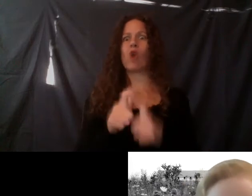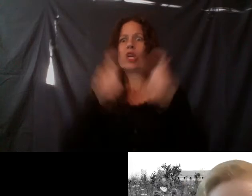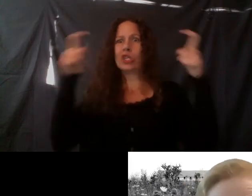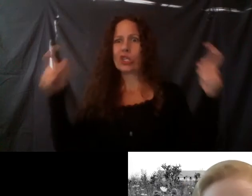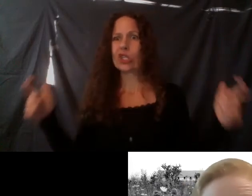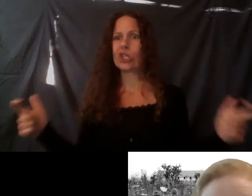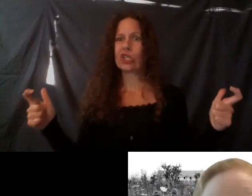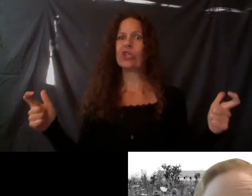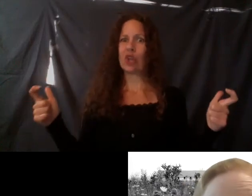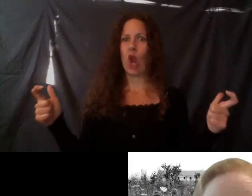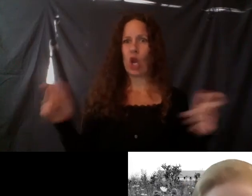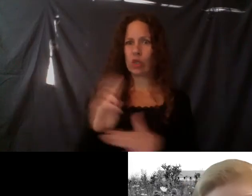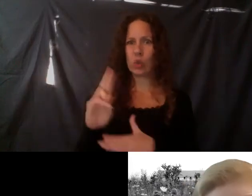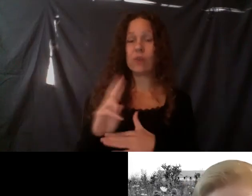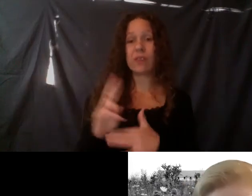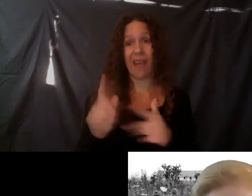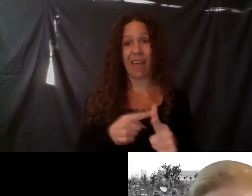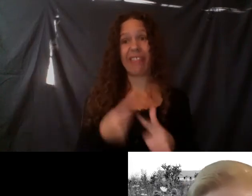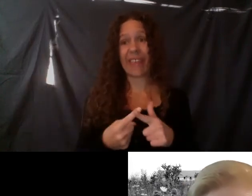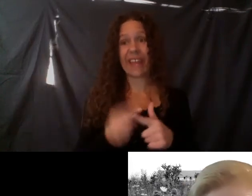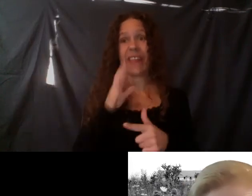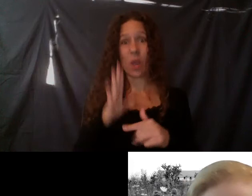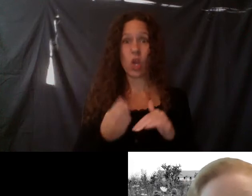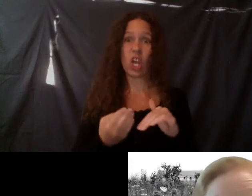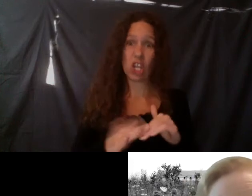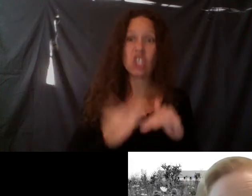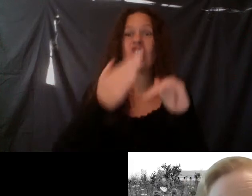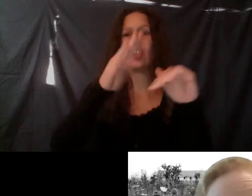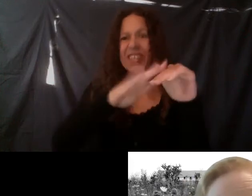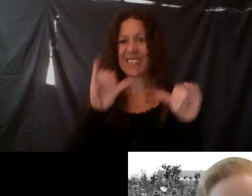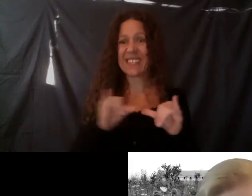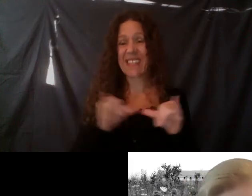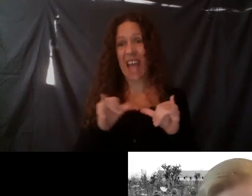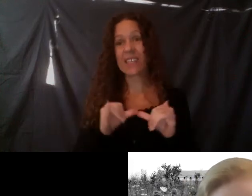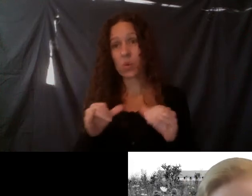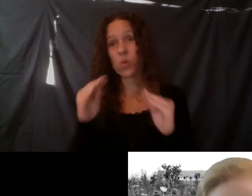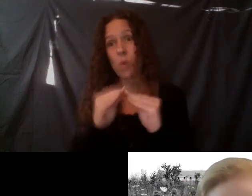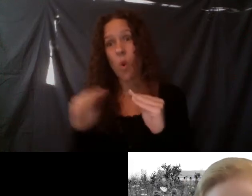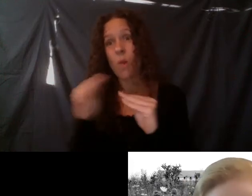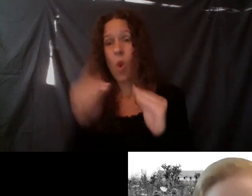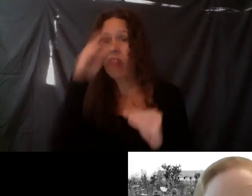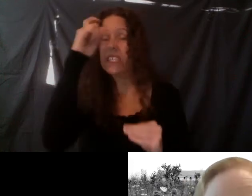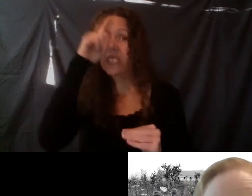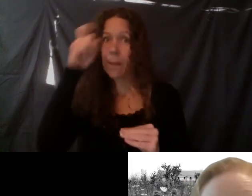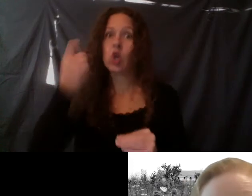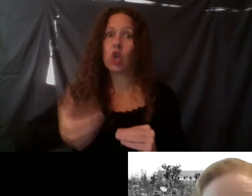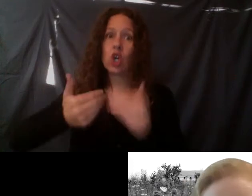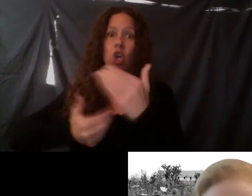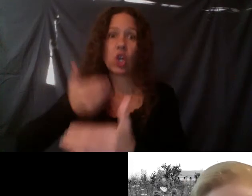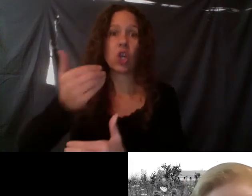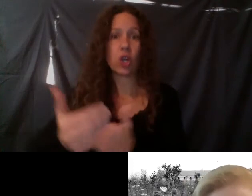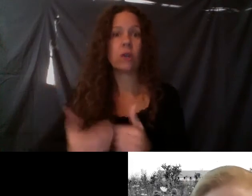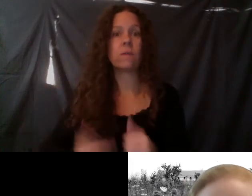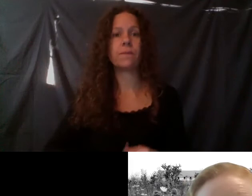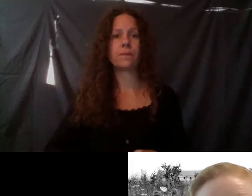virtual mobilizations increased in size as we moved deeper into the summer months. let's see. So if we could just move to the next slide,